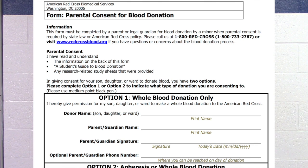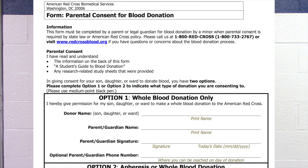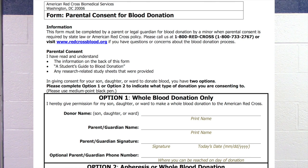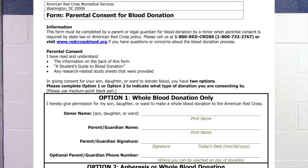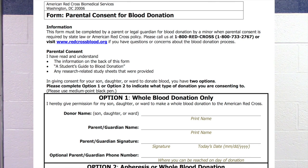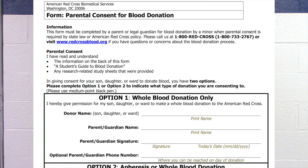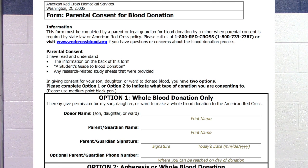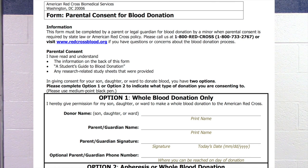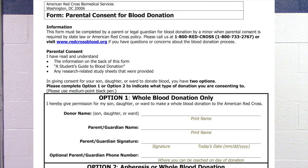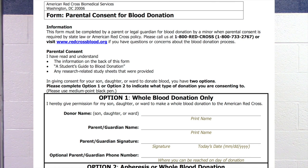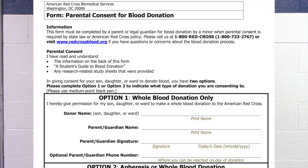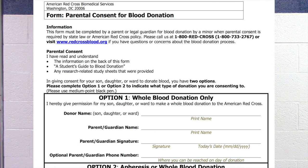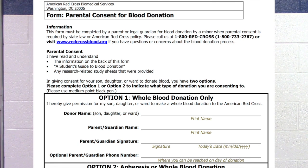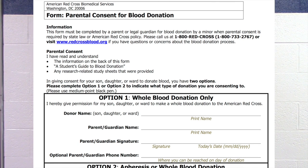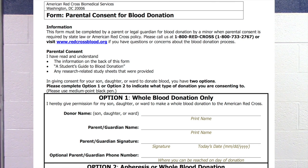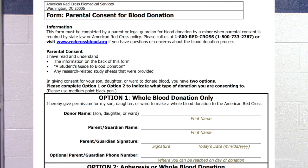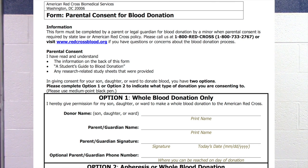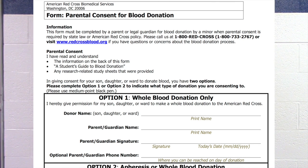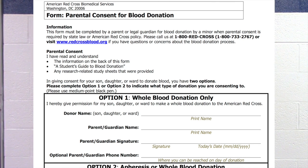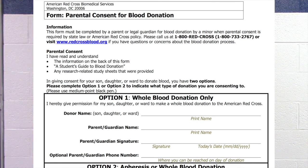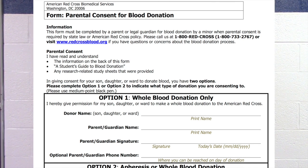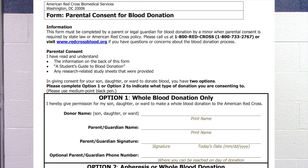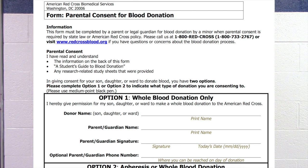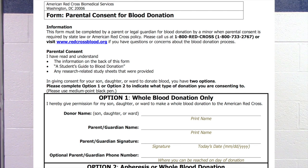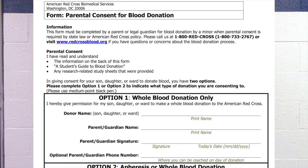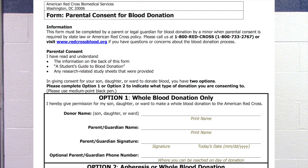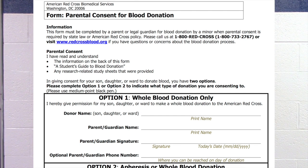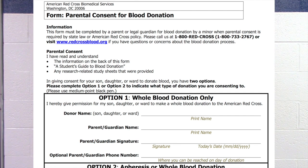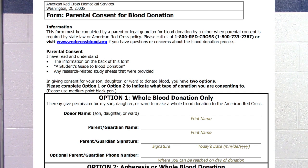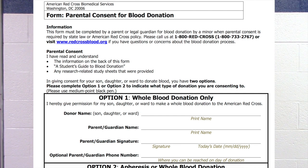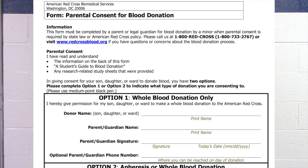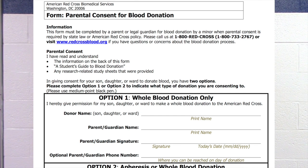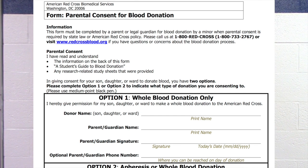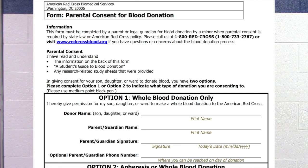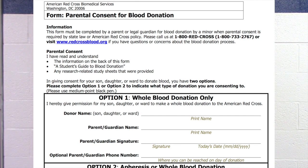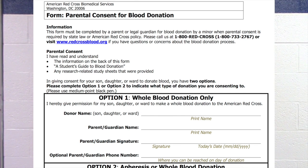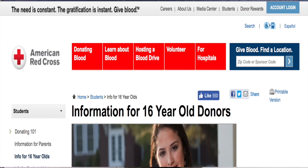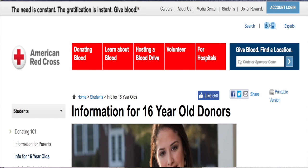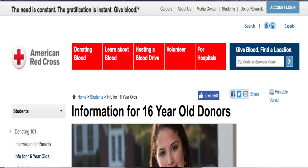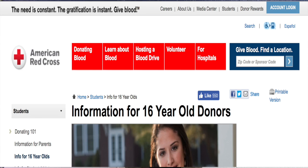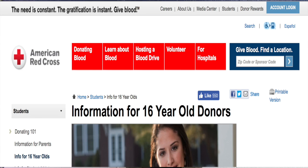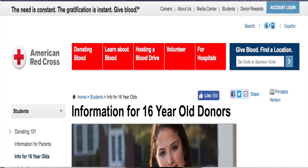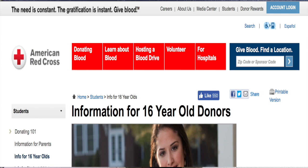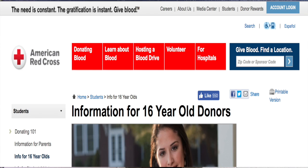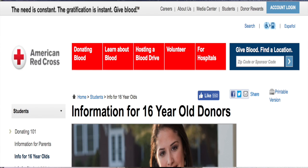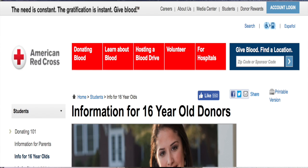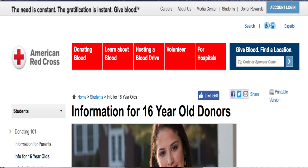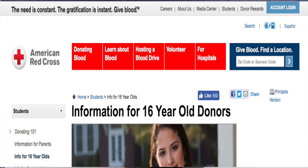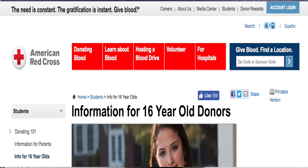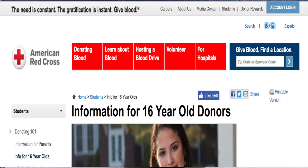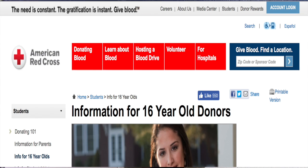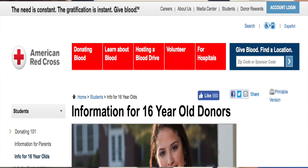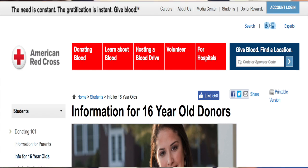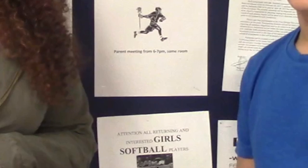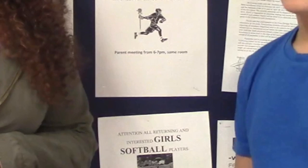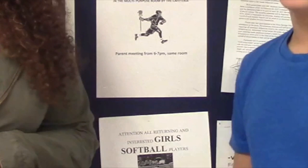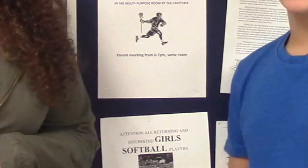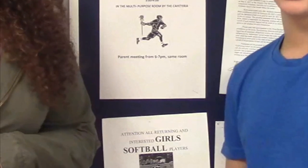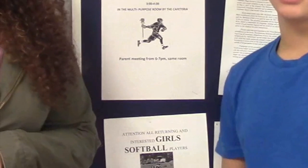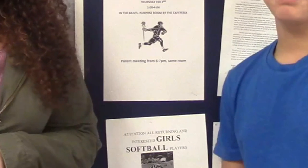forms. You can get one from Ms. Alvarado and Guidance, or you can go online to the Red Cross's website and print one out for yourself. There is a softball